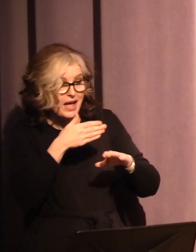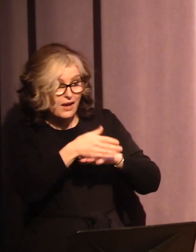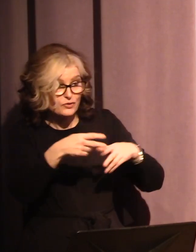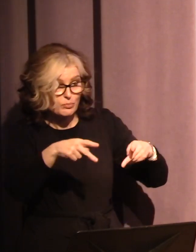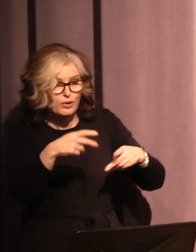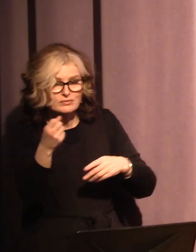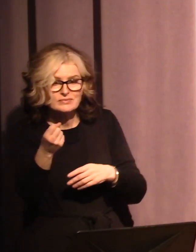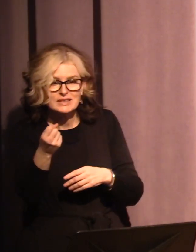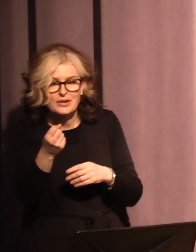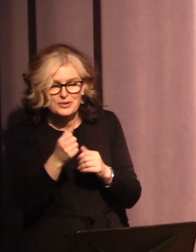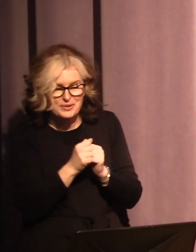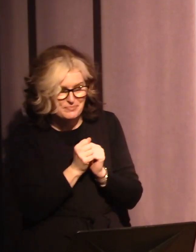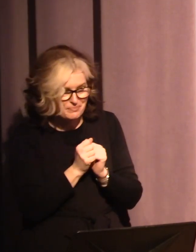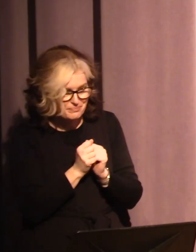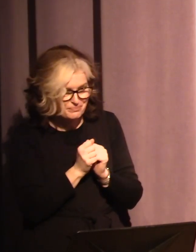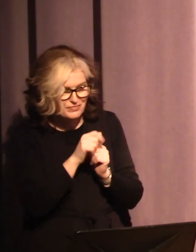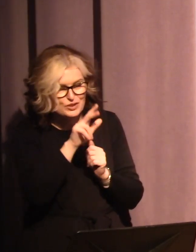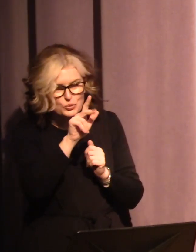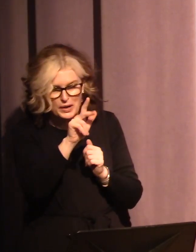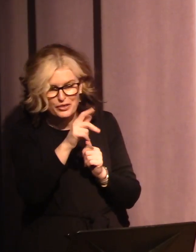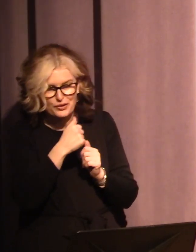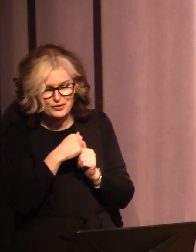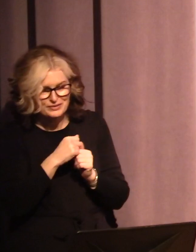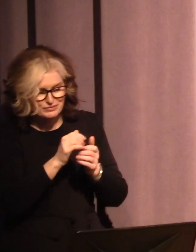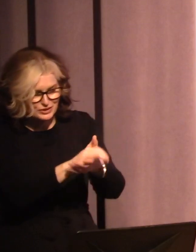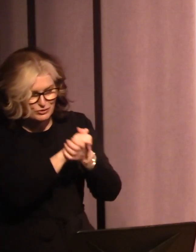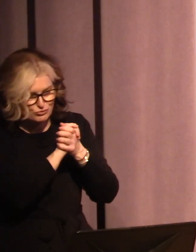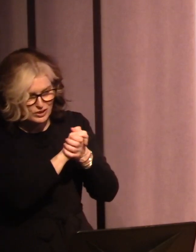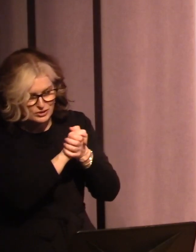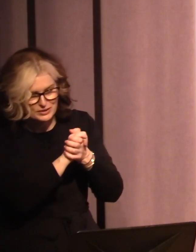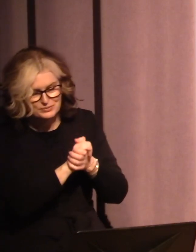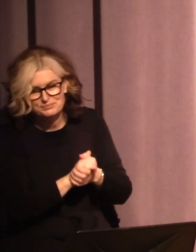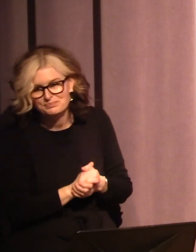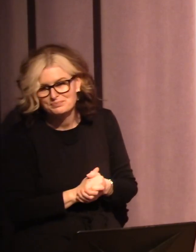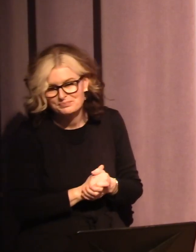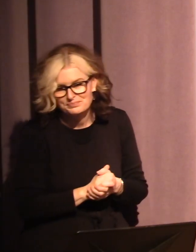Saturday, November 23rd. Congratulations, LaToya.